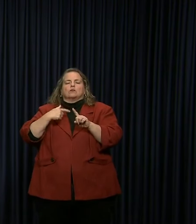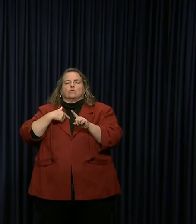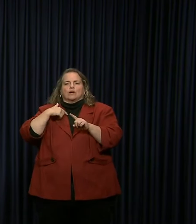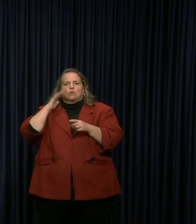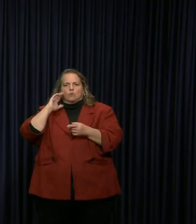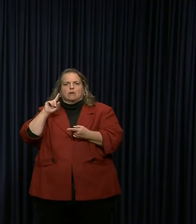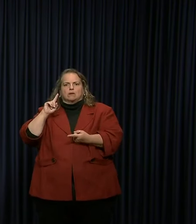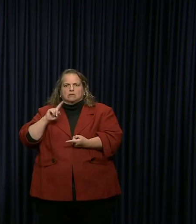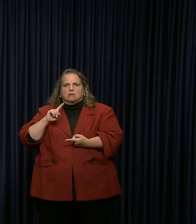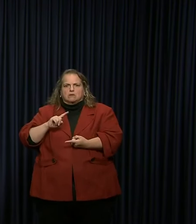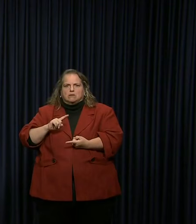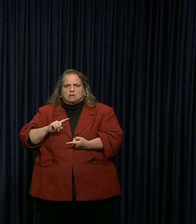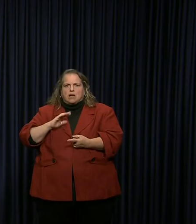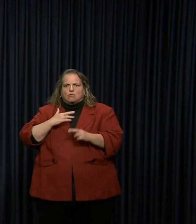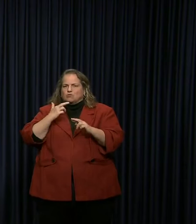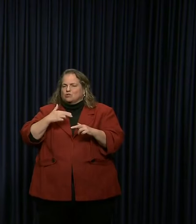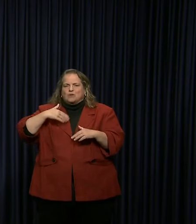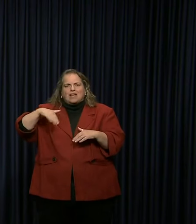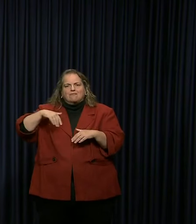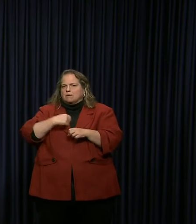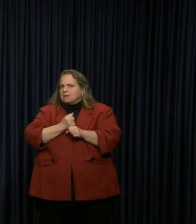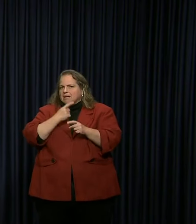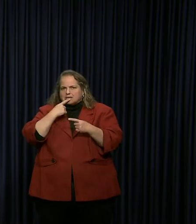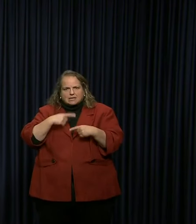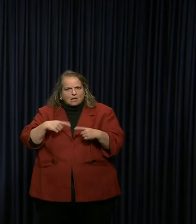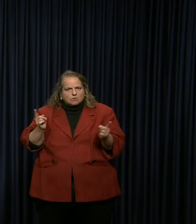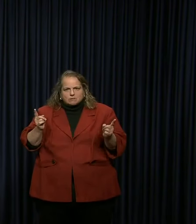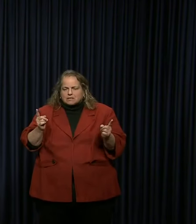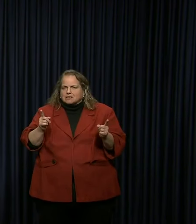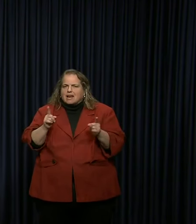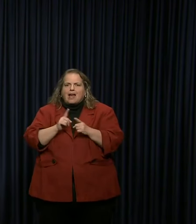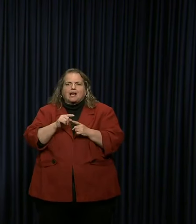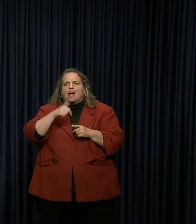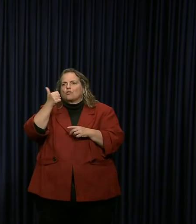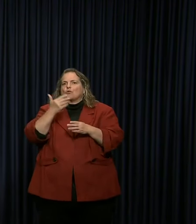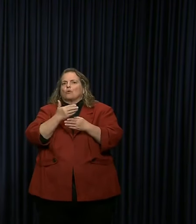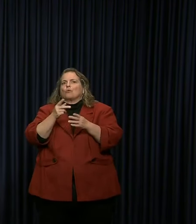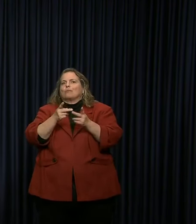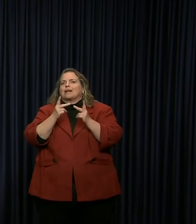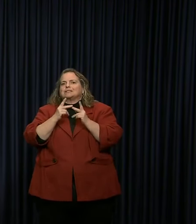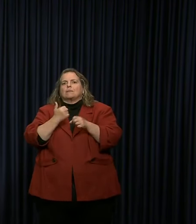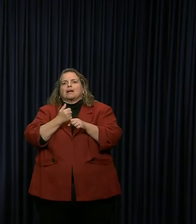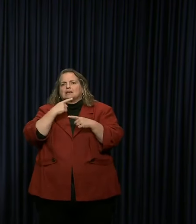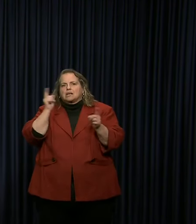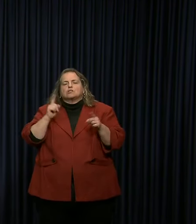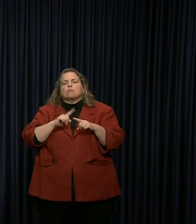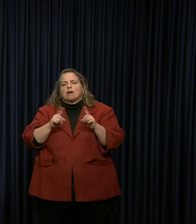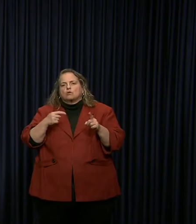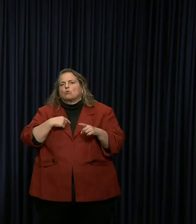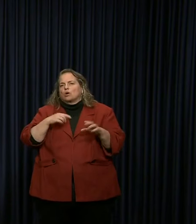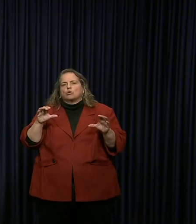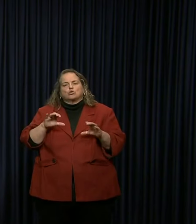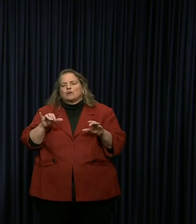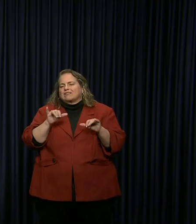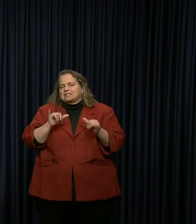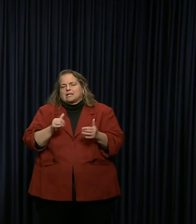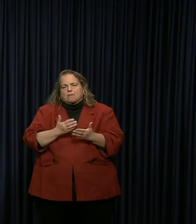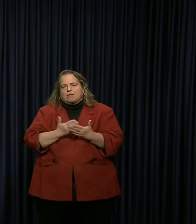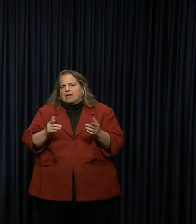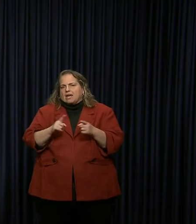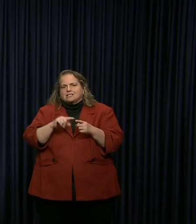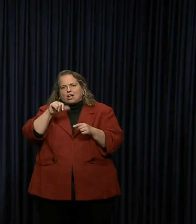decrease them. You know, we haven't made an announcement like has been made in a couple other places, but I believe we've been doing the same thing as